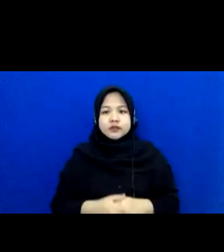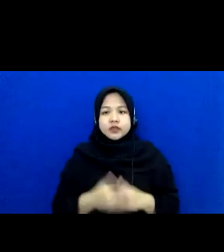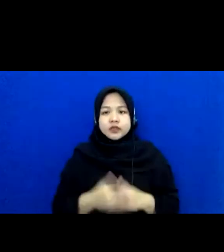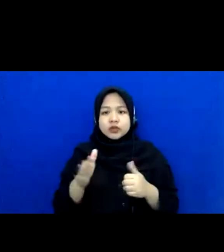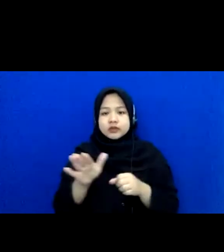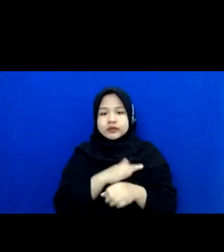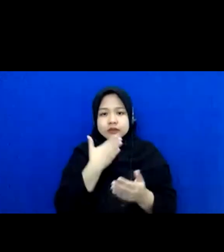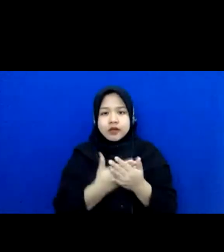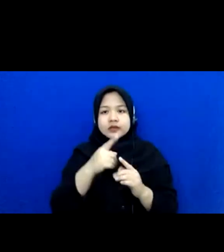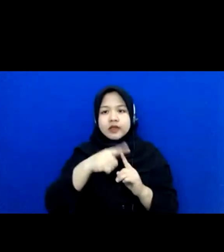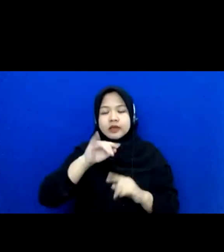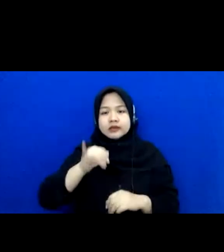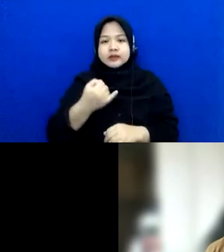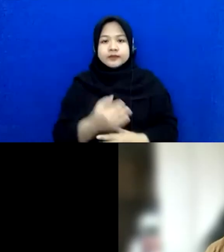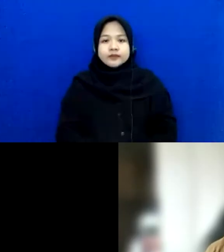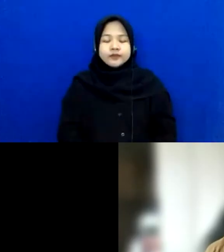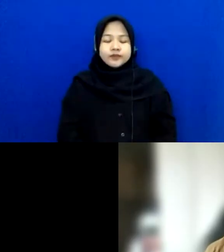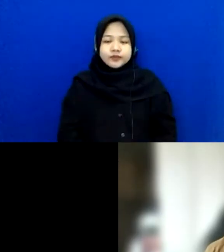Thank you, Victoria.